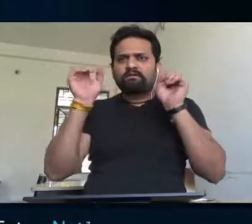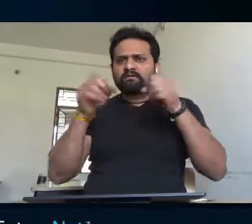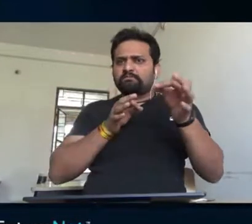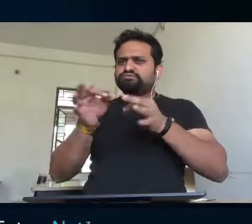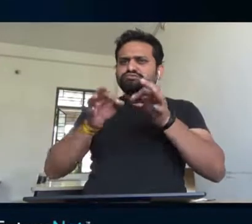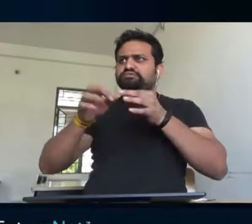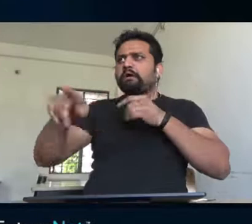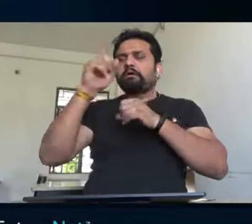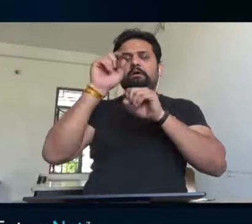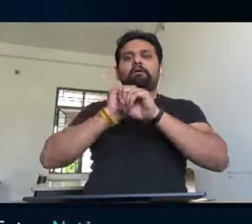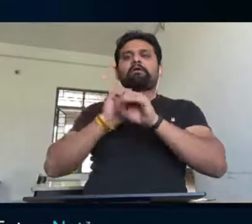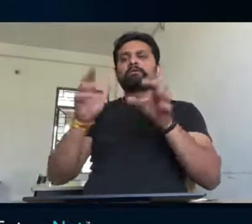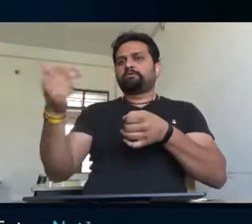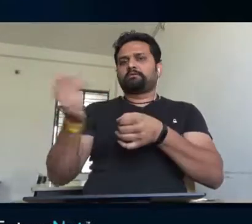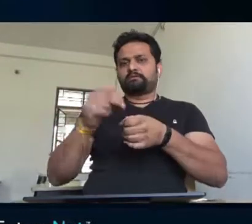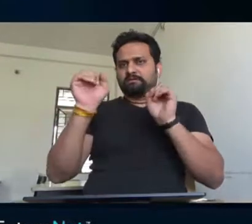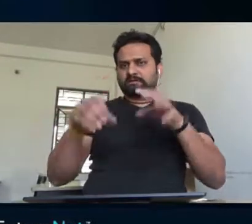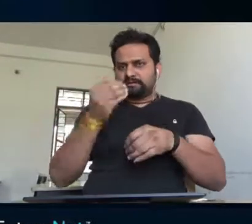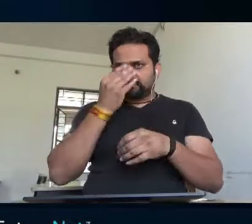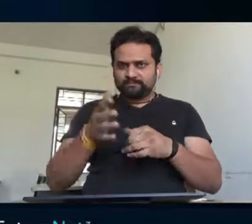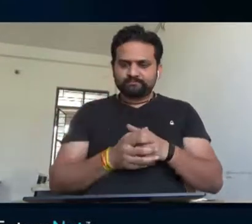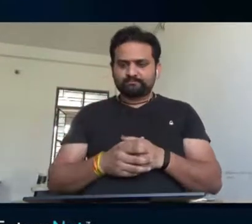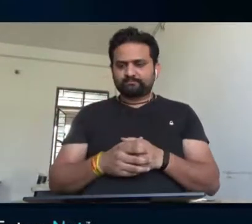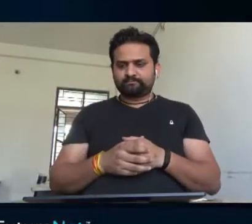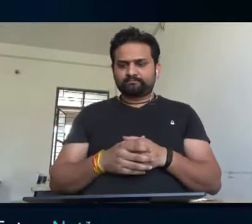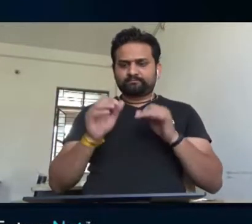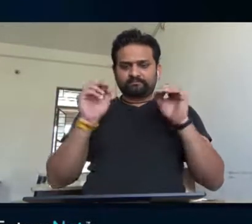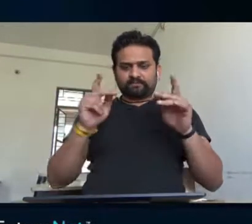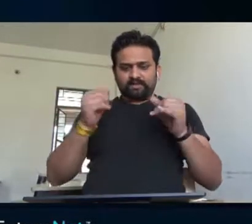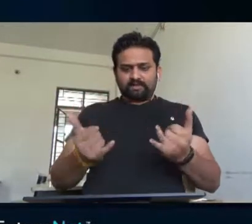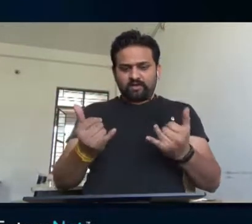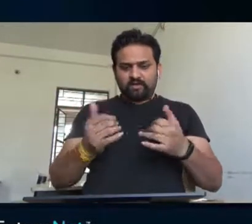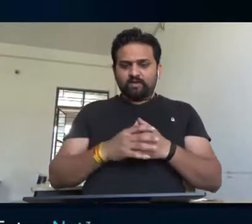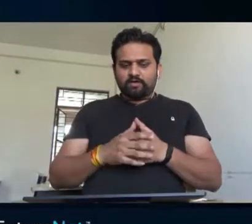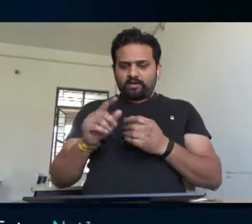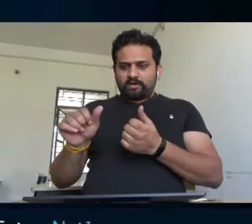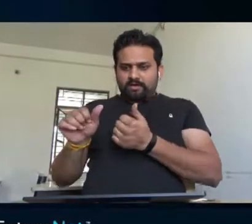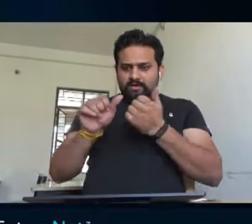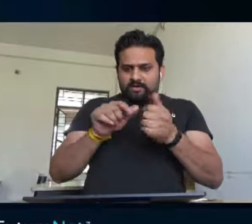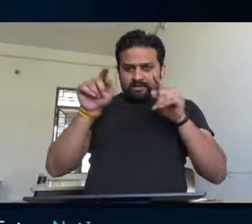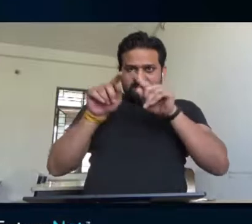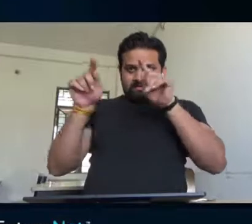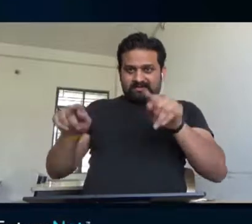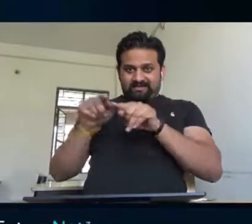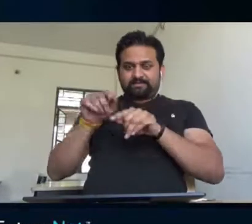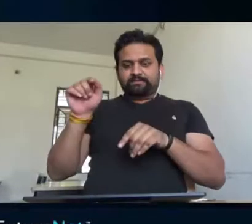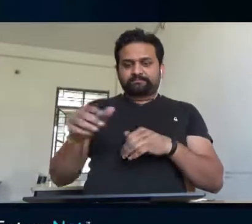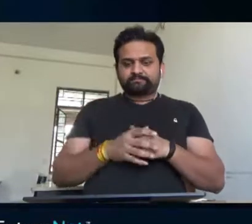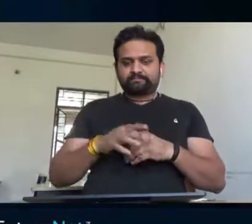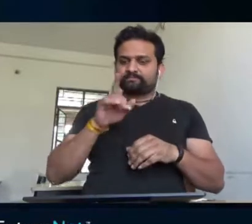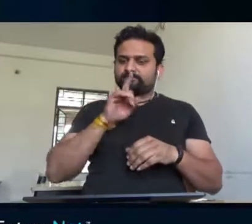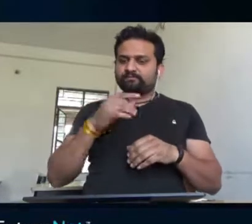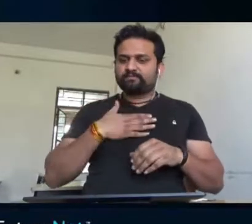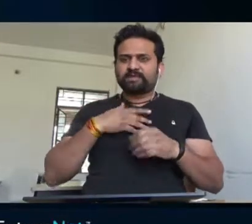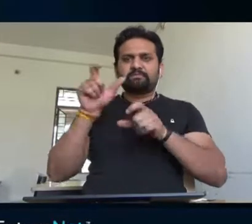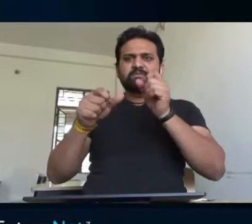the people in your speech, yeah. But now back to our results. So we have a lot